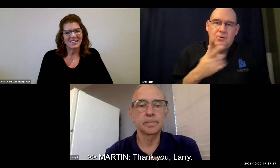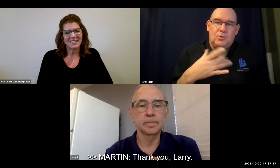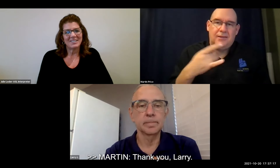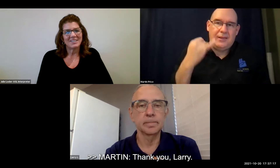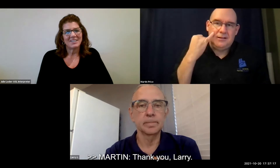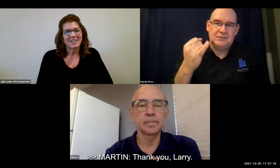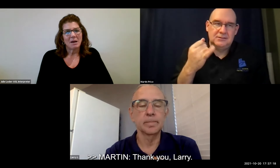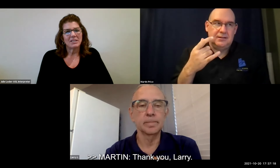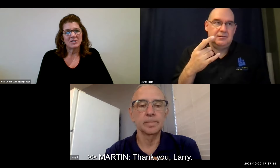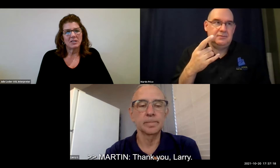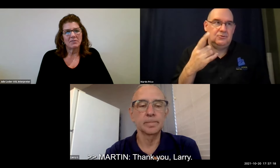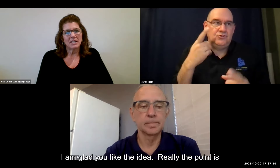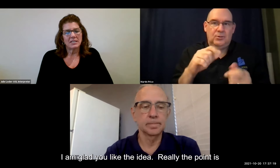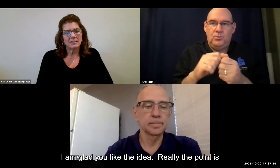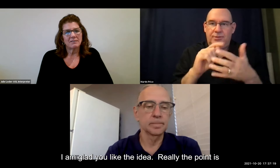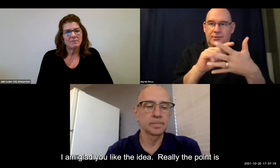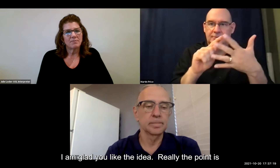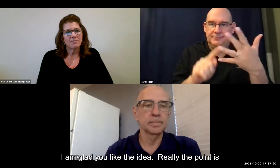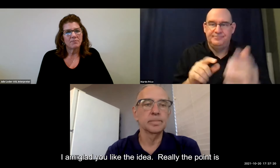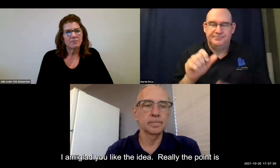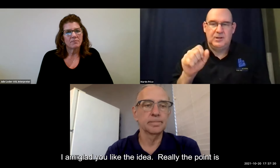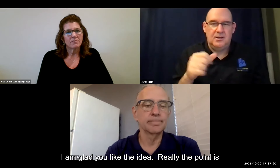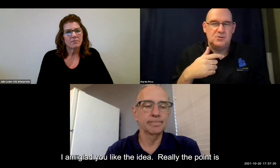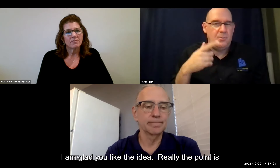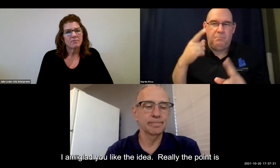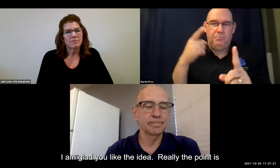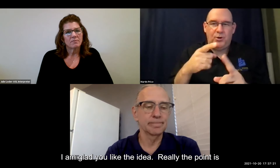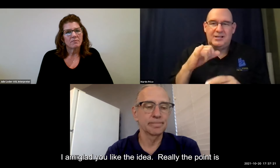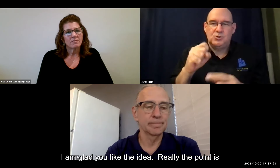Thank you, Larry. I'm glad you like the idea.